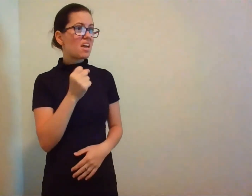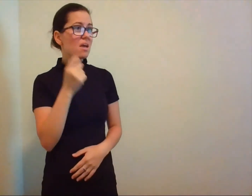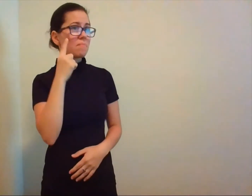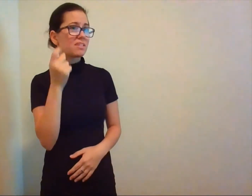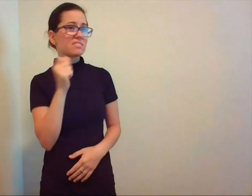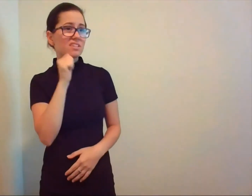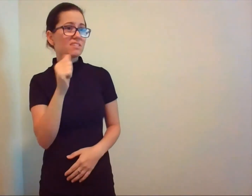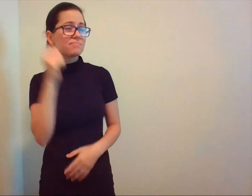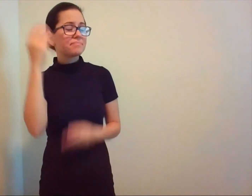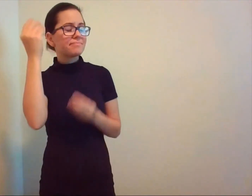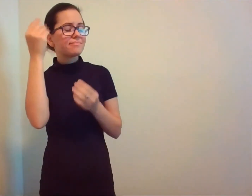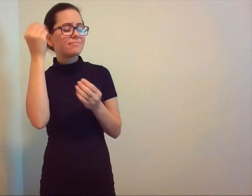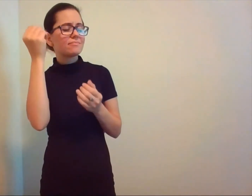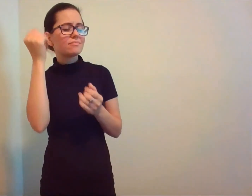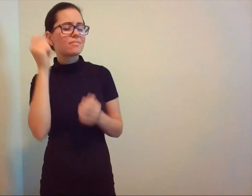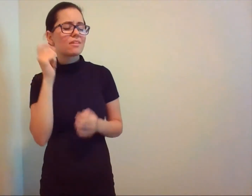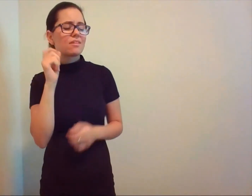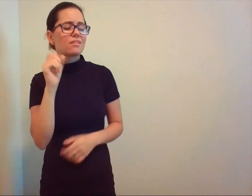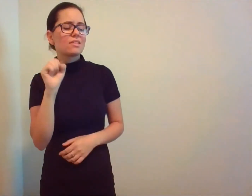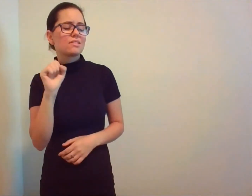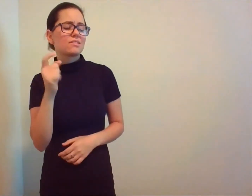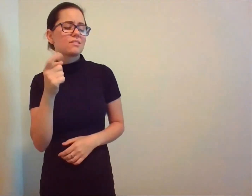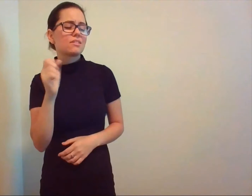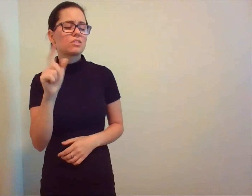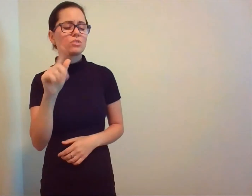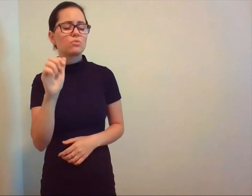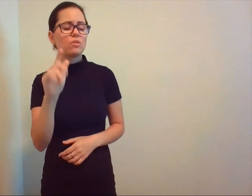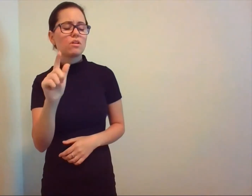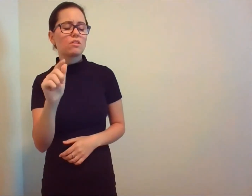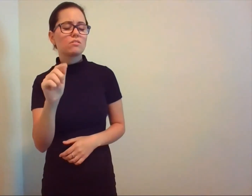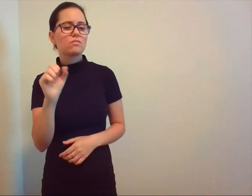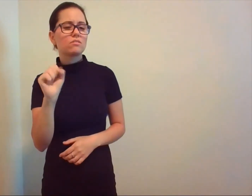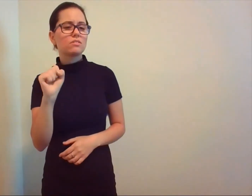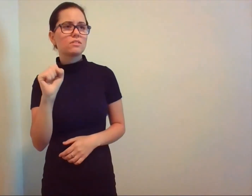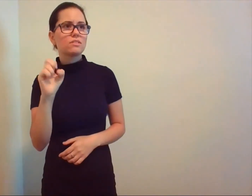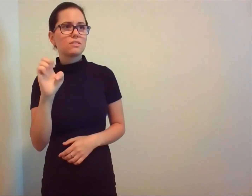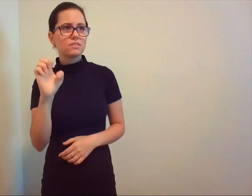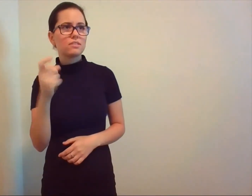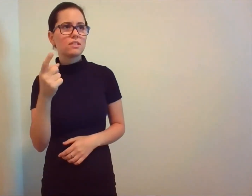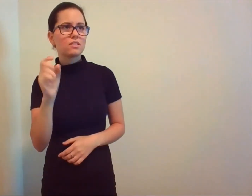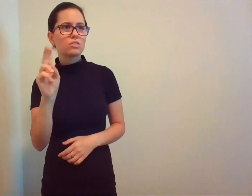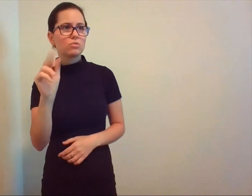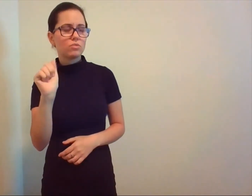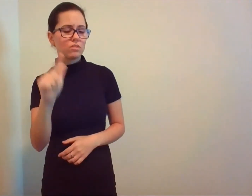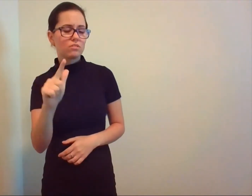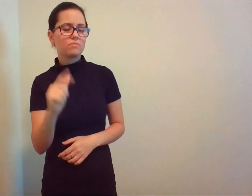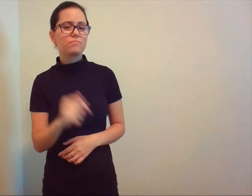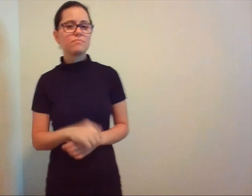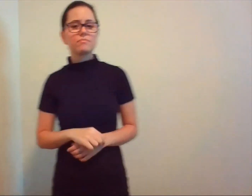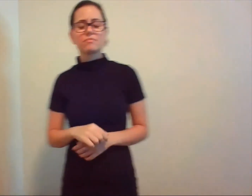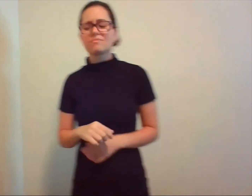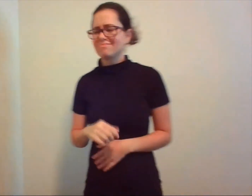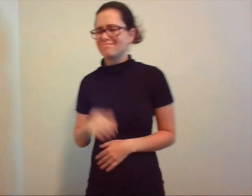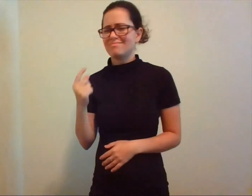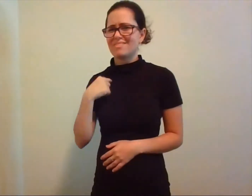whole episode was about if it's not sexual, which is not. It's somebody rubbing your muscles in